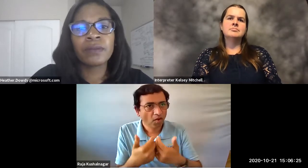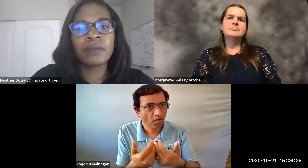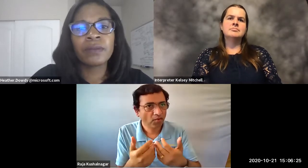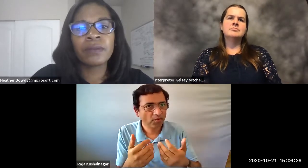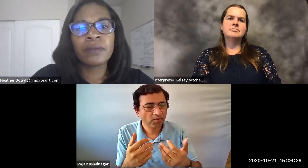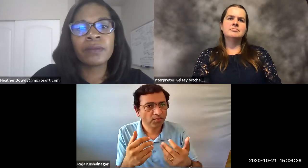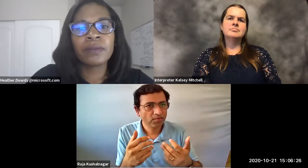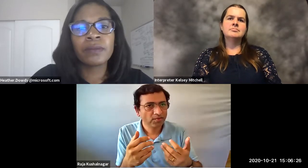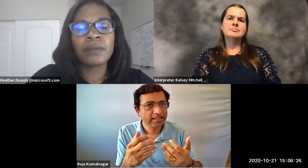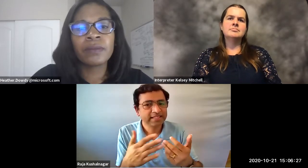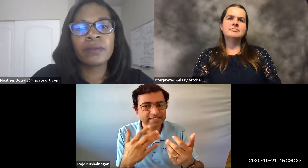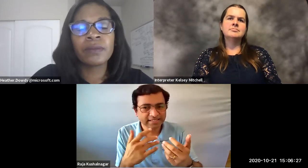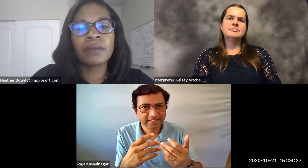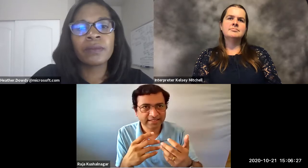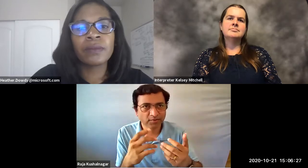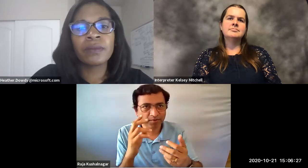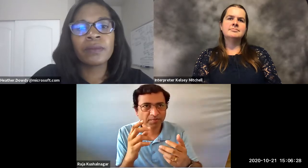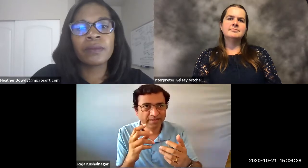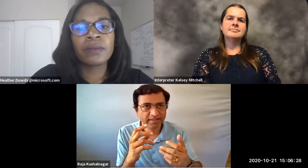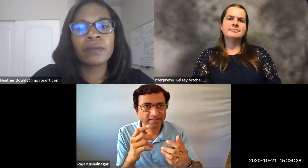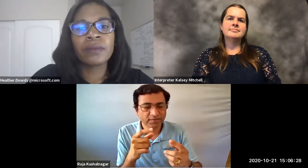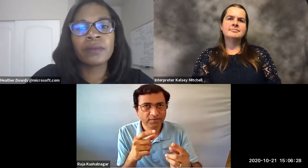interpreter, fake signers or not